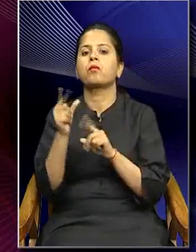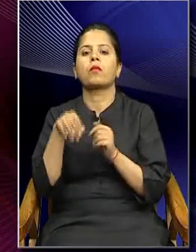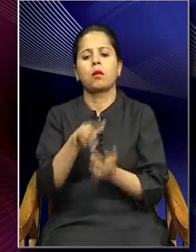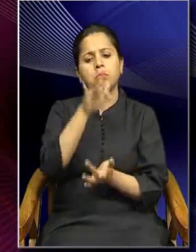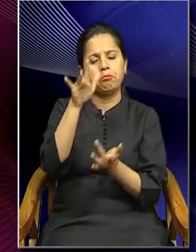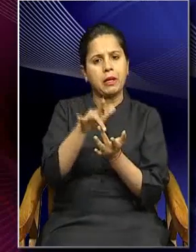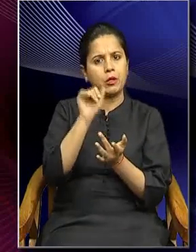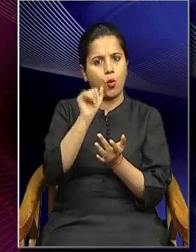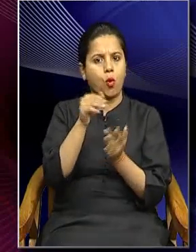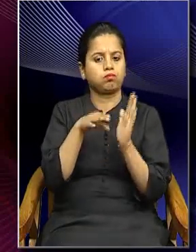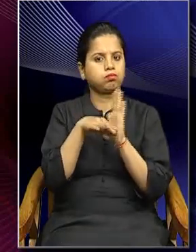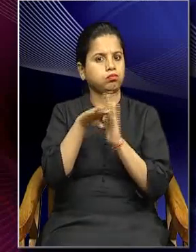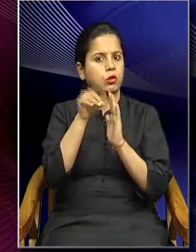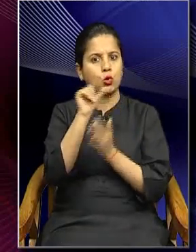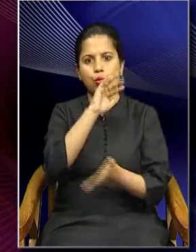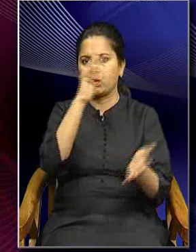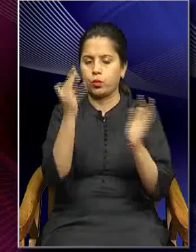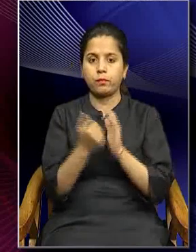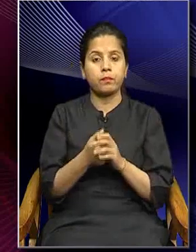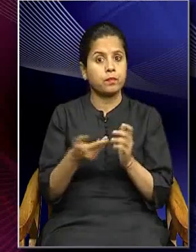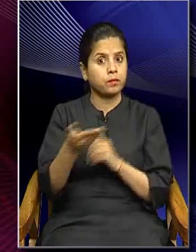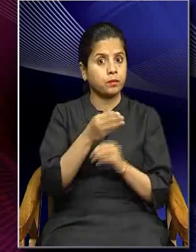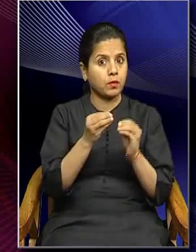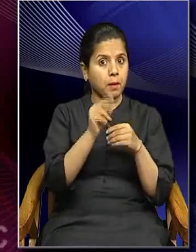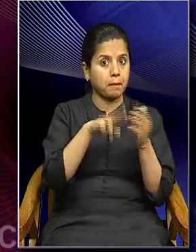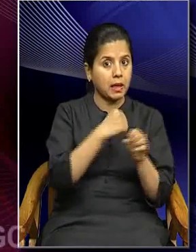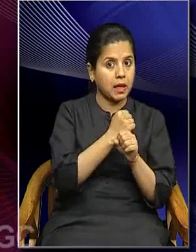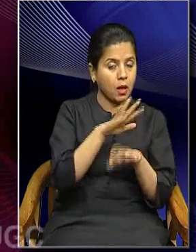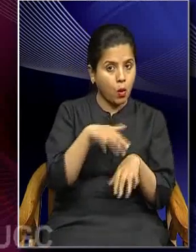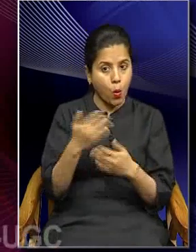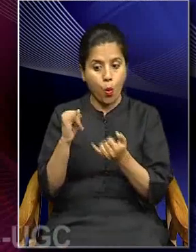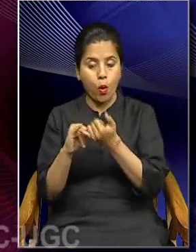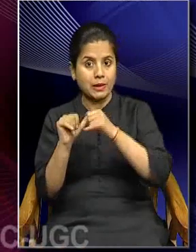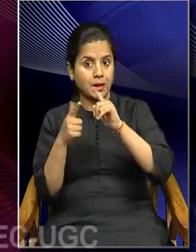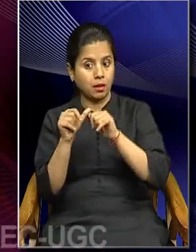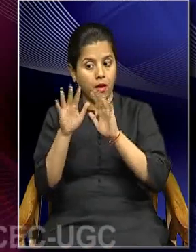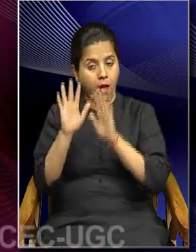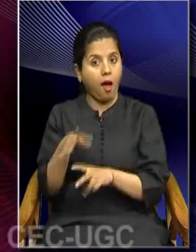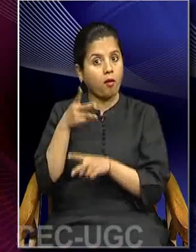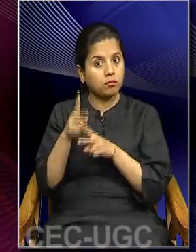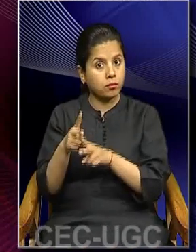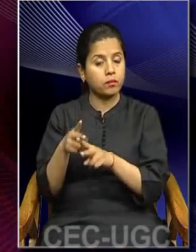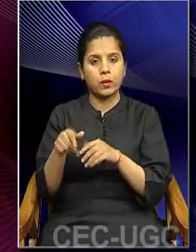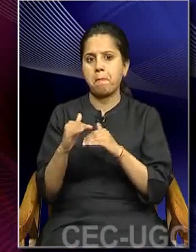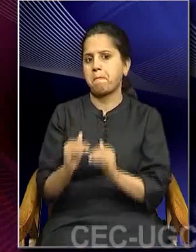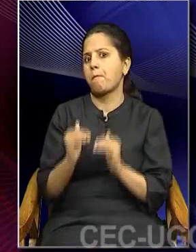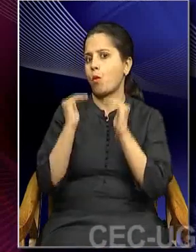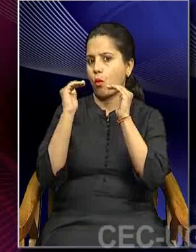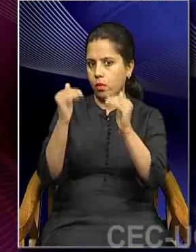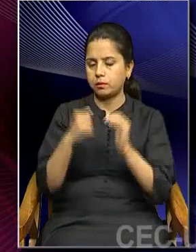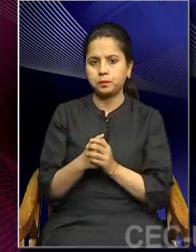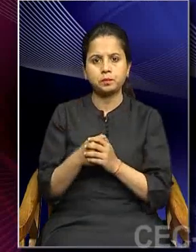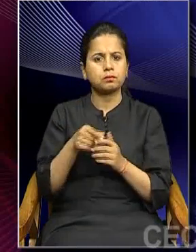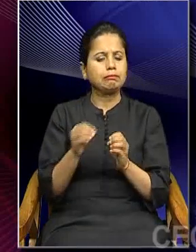of universals. Being or satta or existence is the highest. There